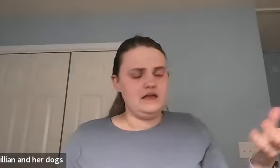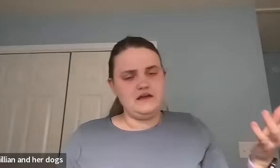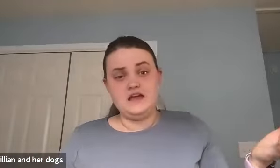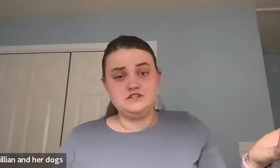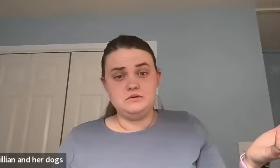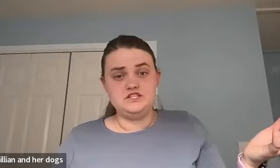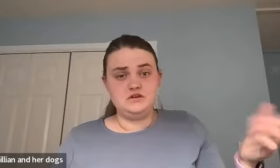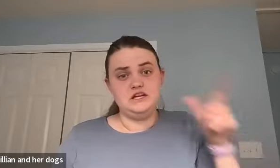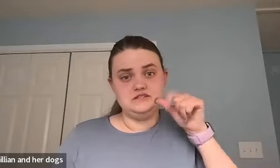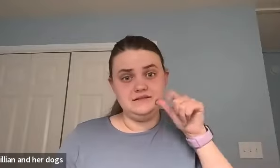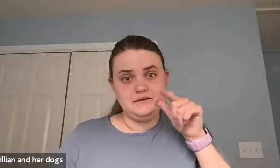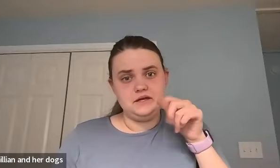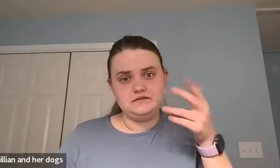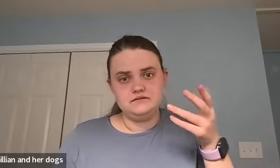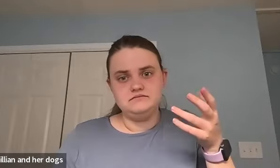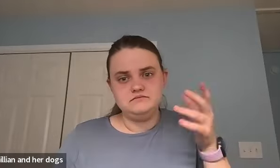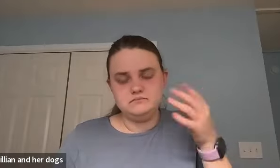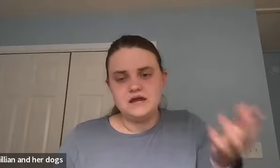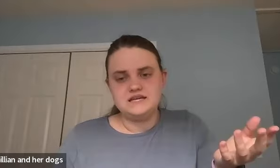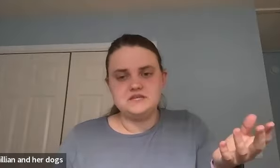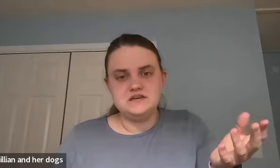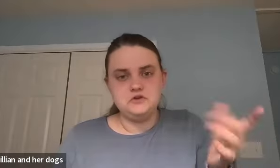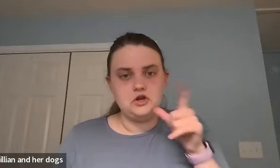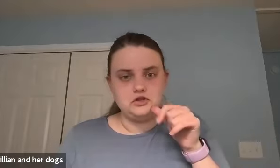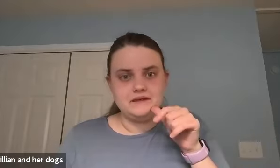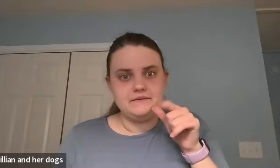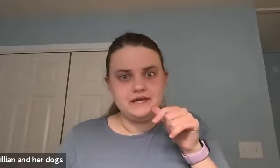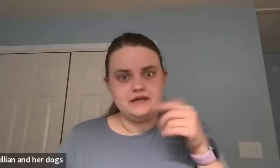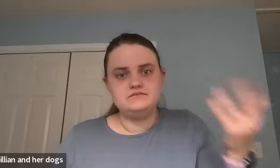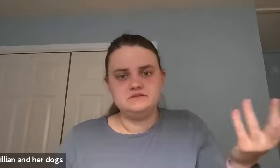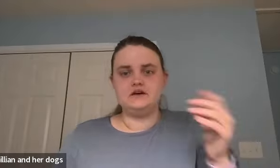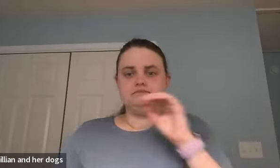if you ask you what to drink and you say lemon, 9 times out of 10, they're going to know you mean lemonade. So